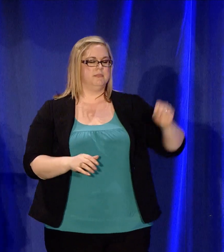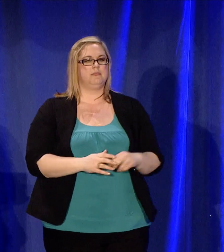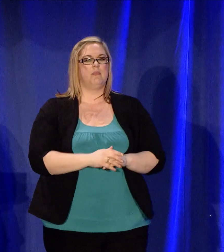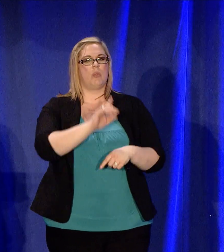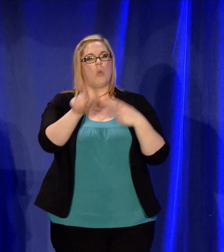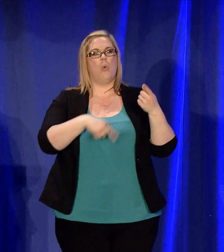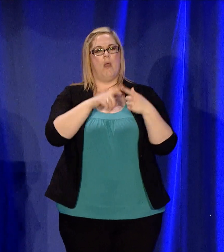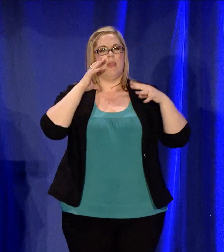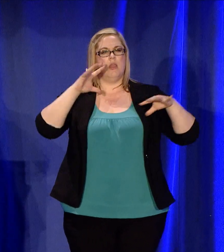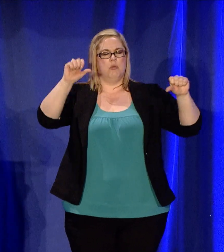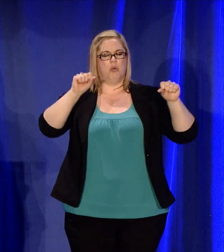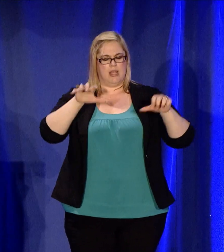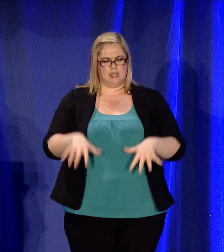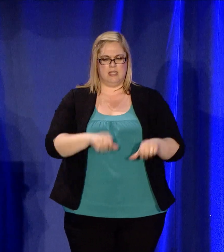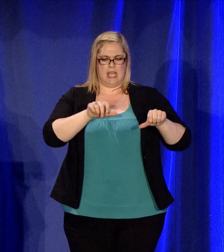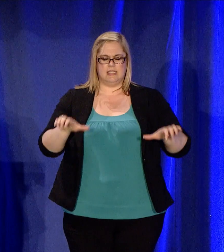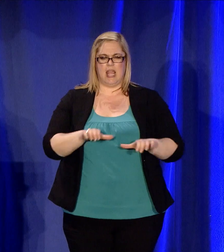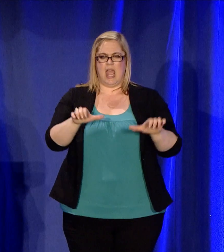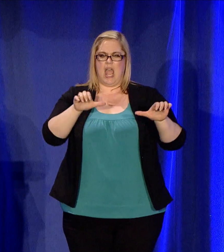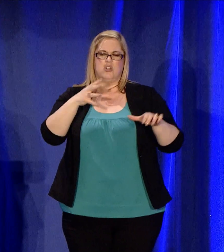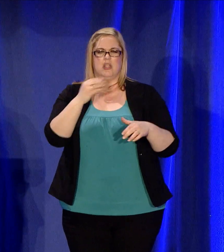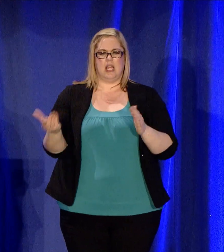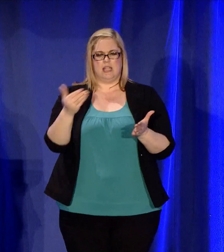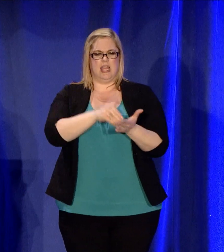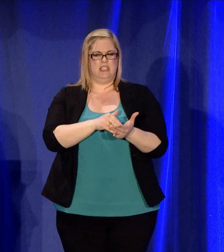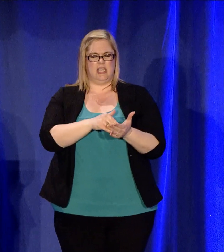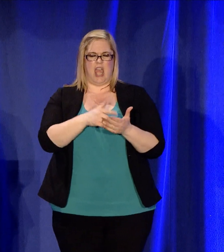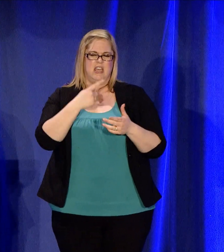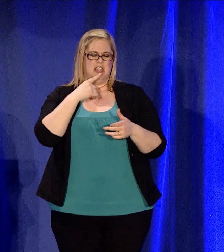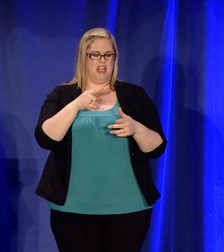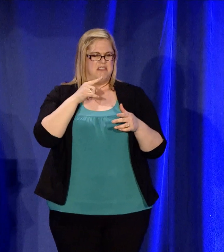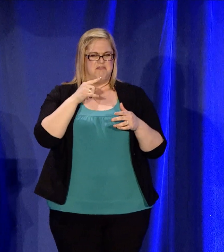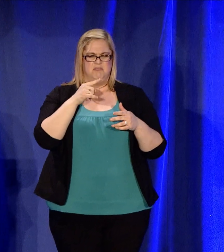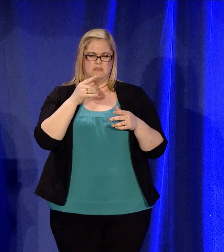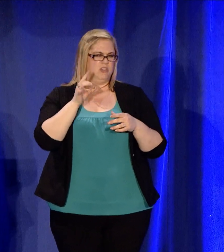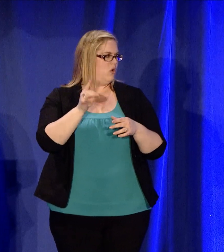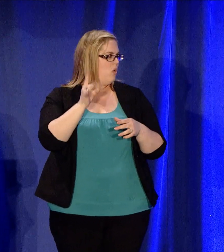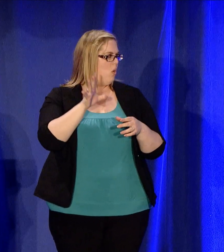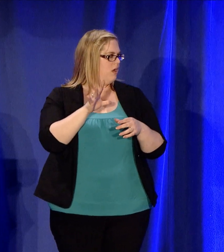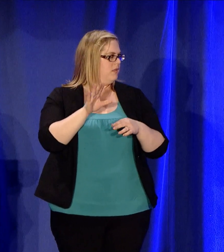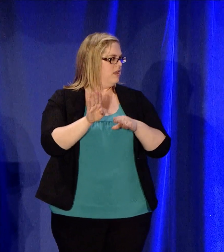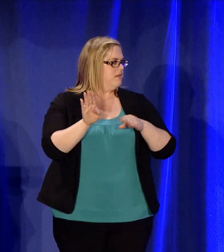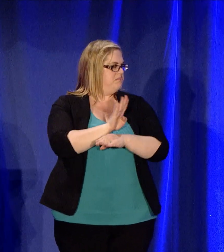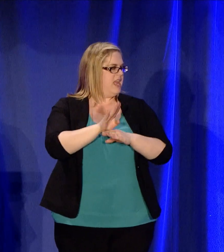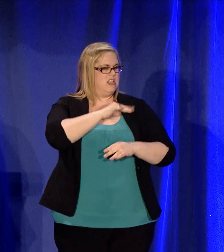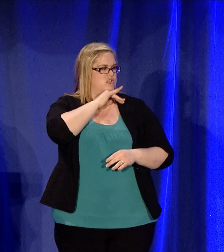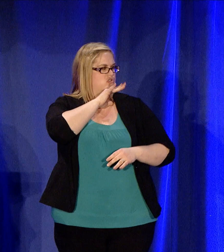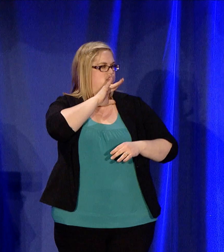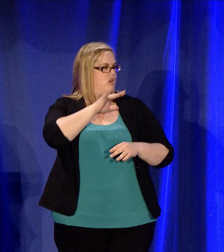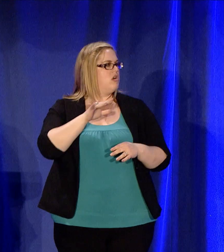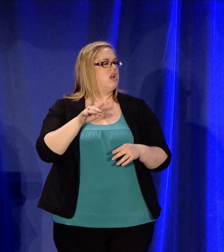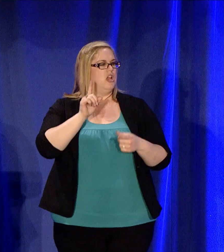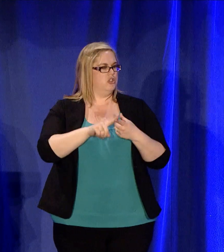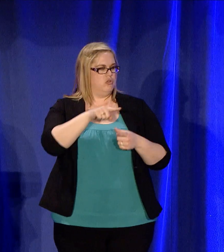When the president takes action to allow industry to once again belch filth into the air, oil and gas into the sea, when he would make